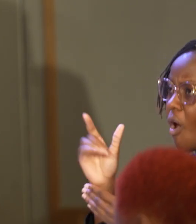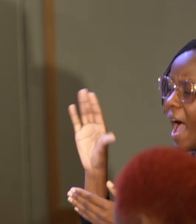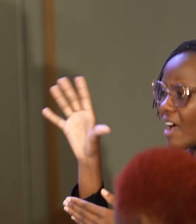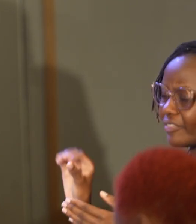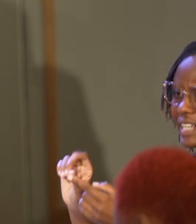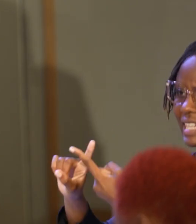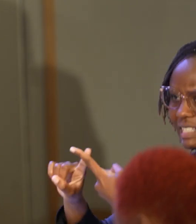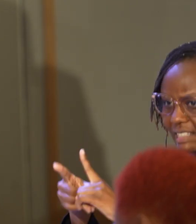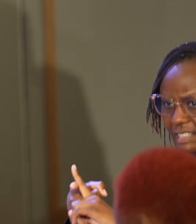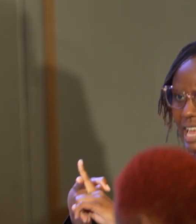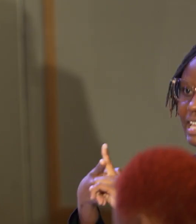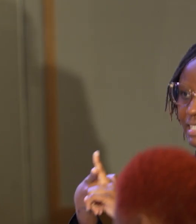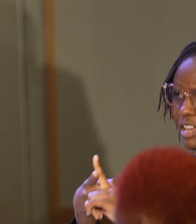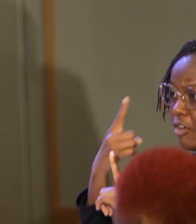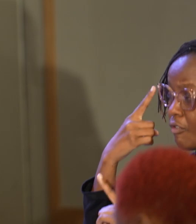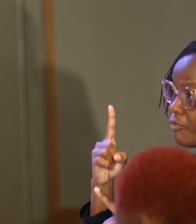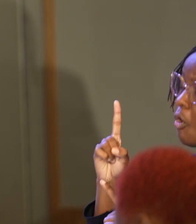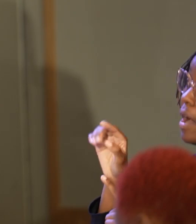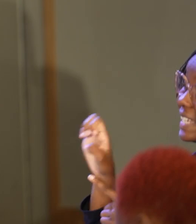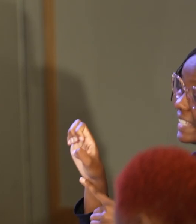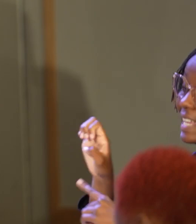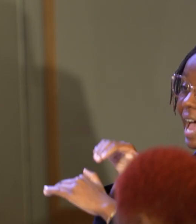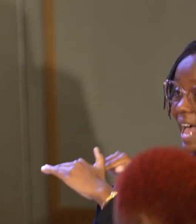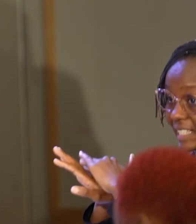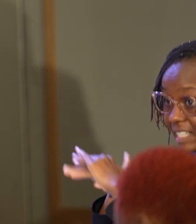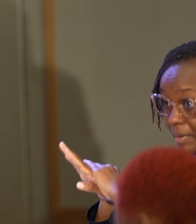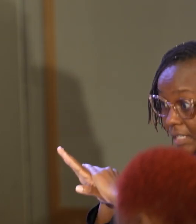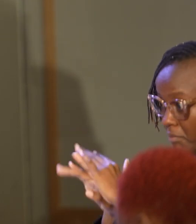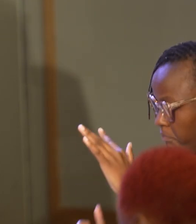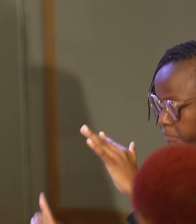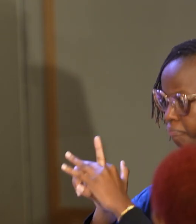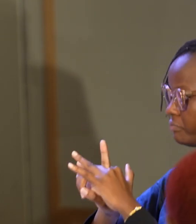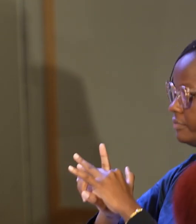continental standards for e-accessibility came in,